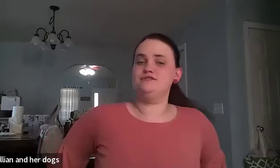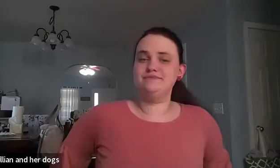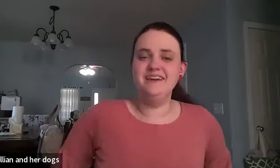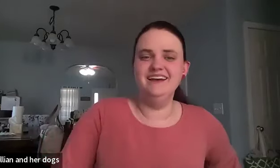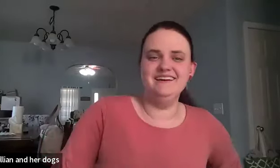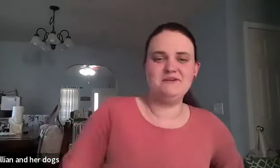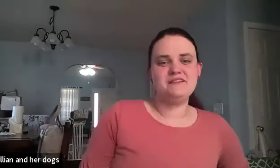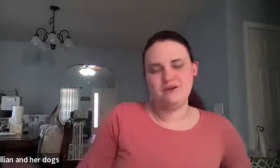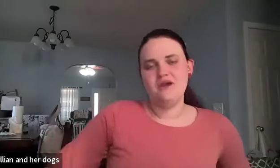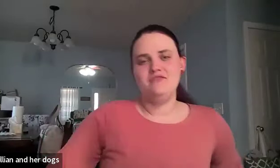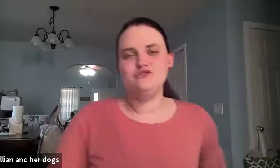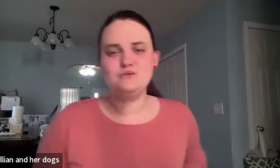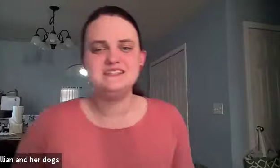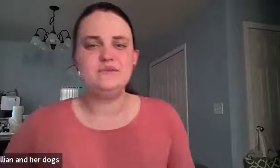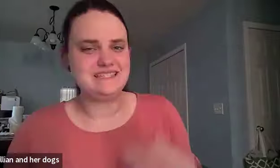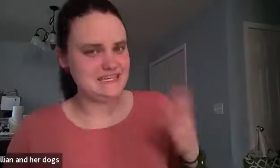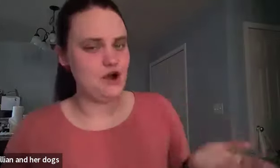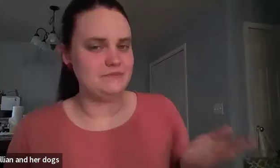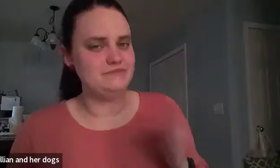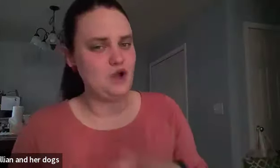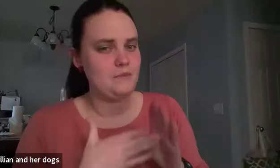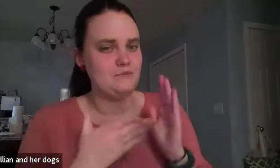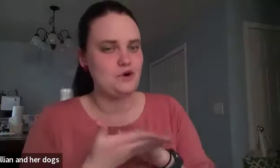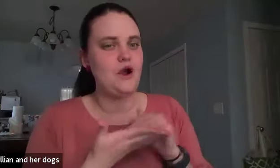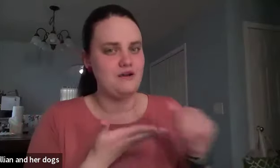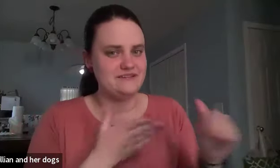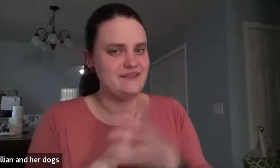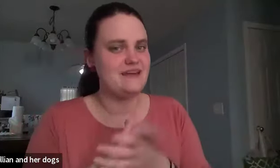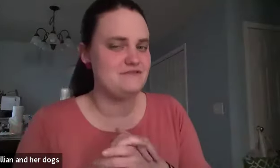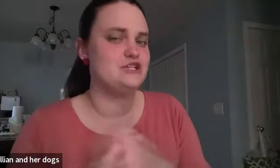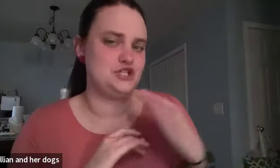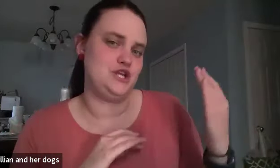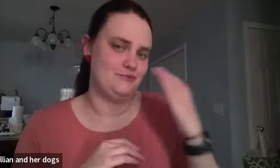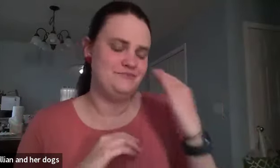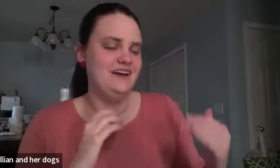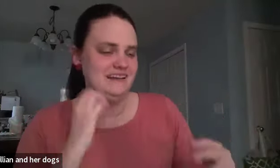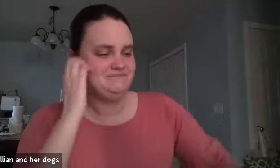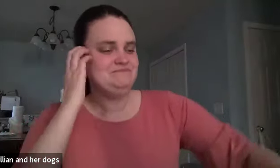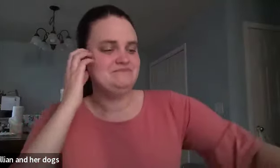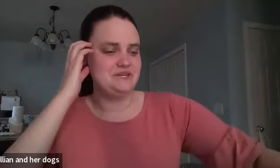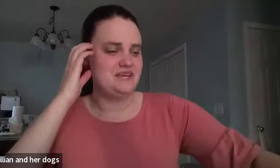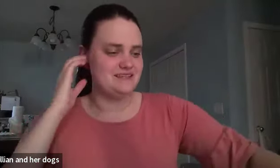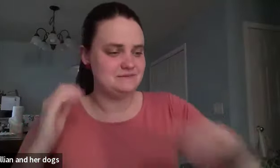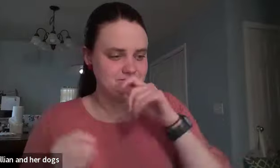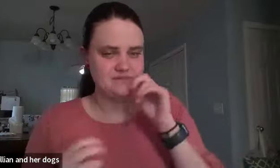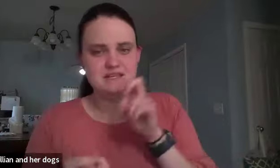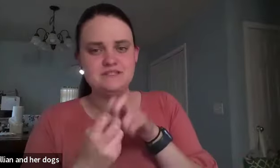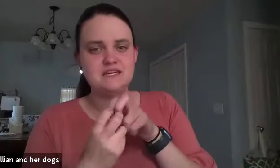with those. I'd be like, those are ones that we see on more often that definitely should know. But yes, because I was thinking